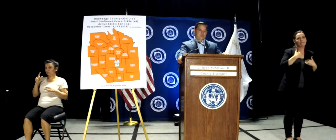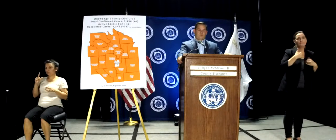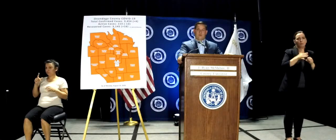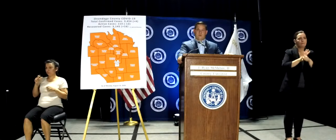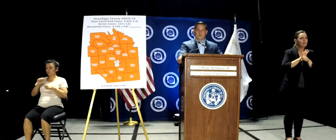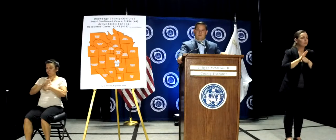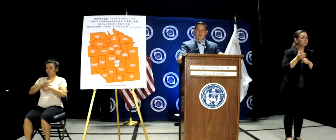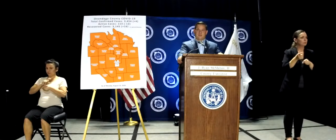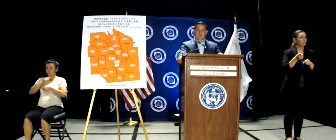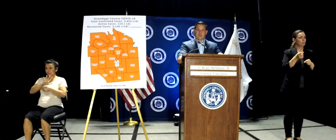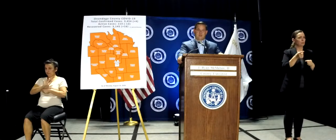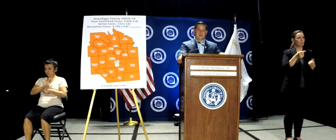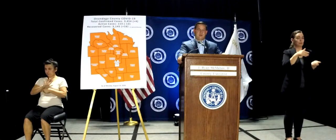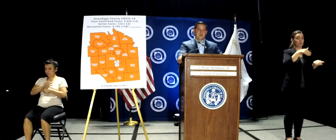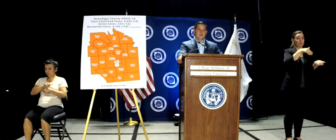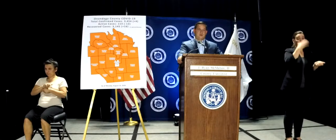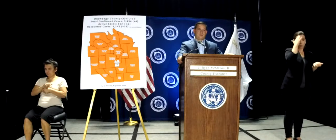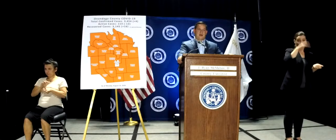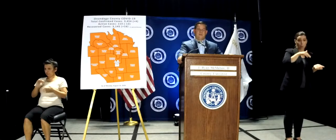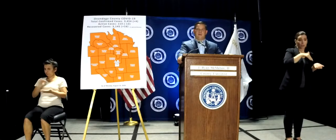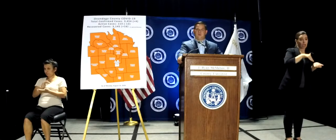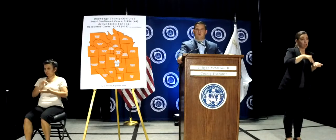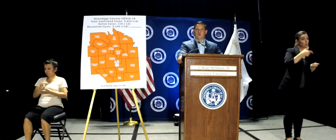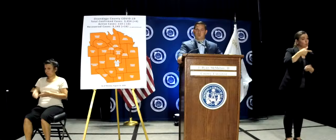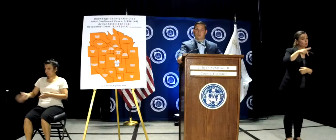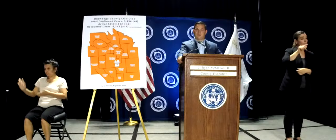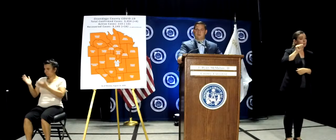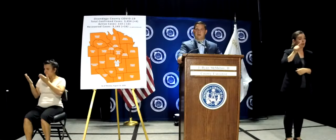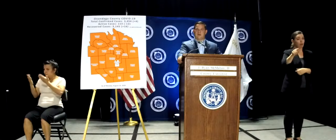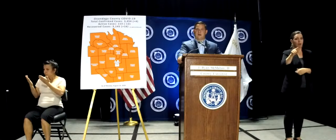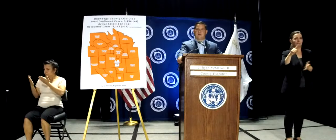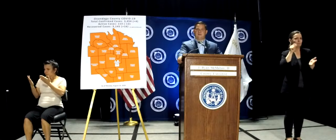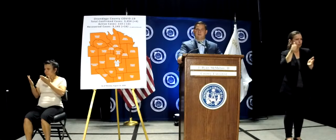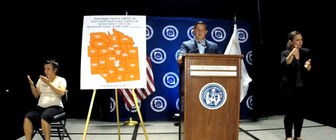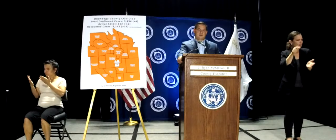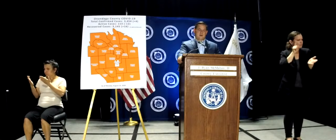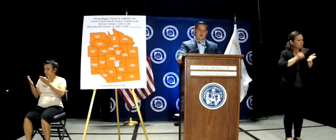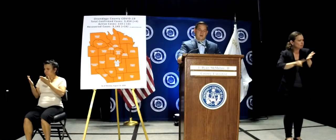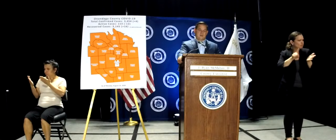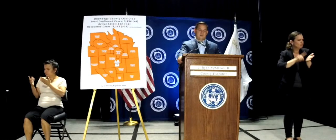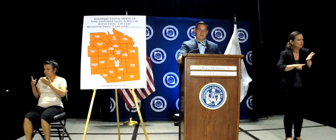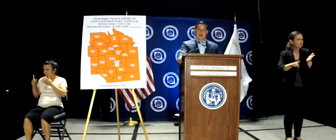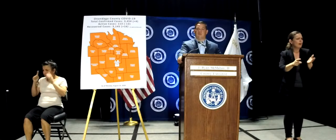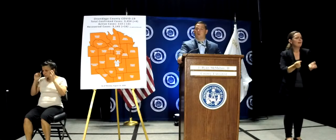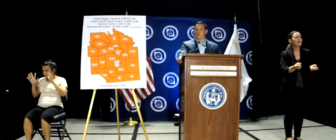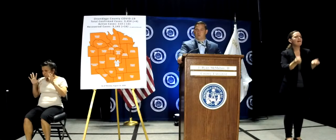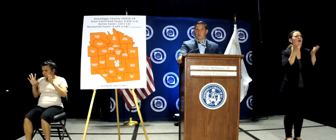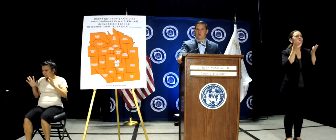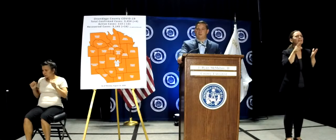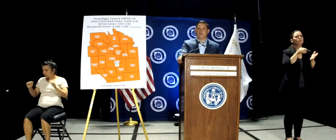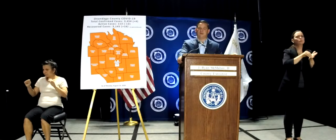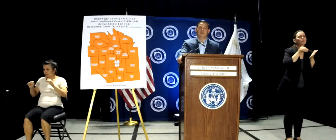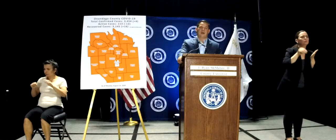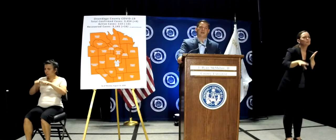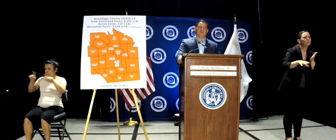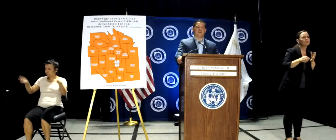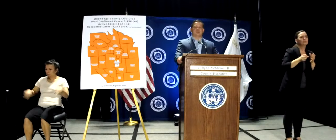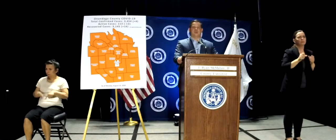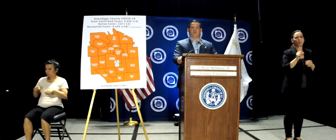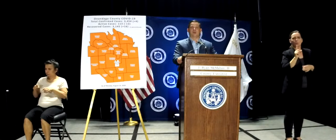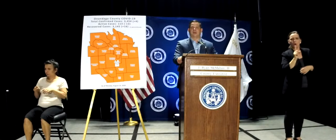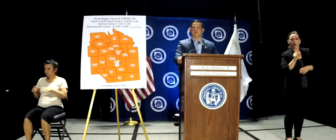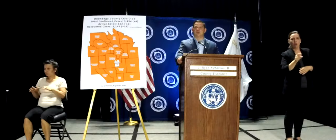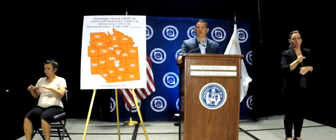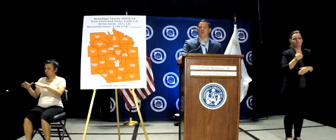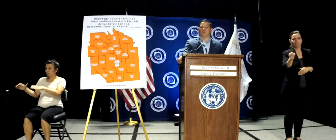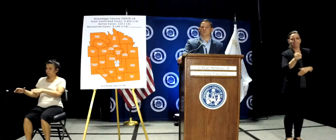and her team will do the investigation and determine how many of those students in that class have to go into a quarantine. And then eventually